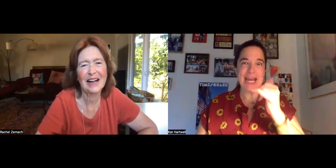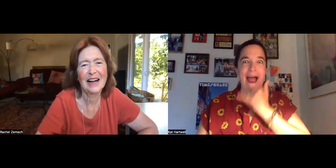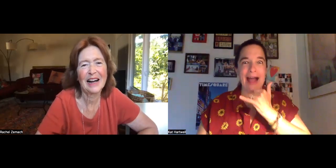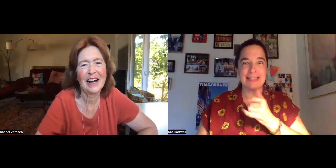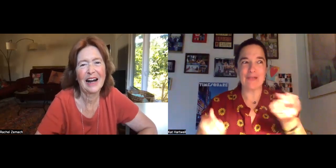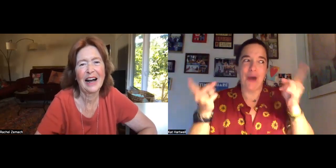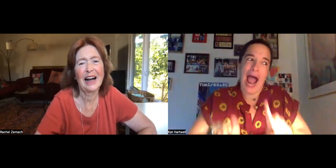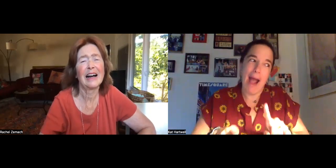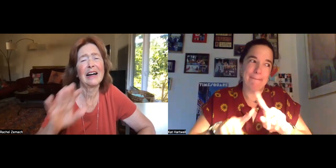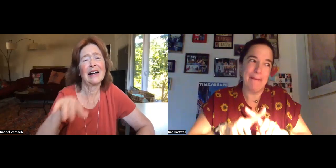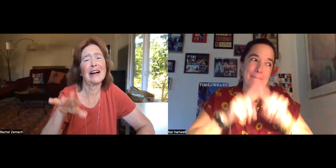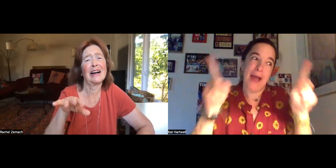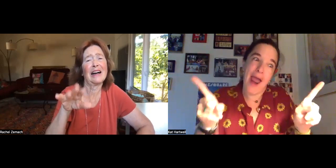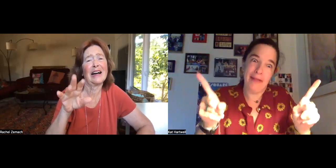Freak accident, what happened, Beth?